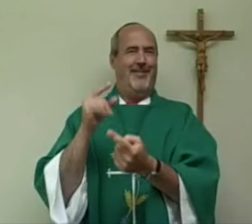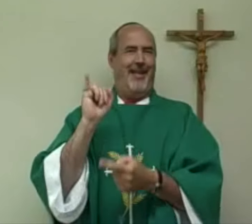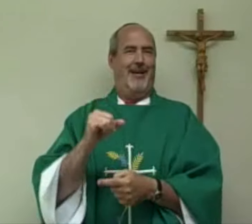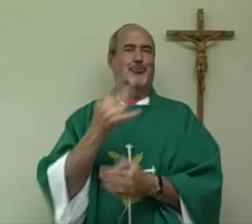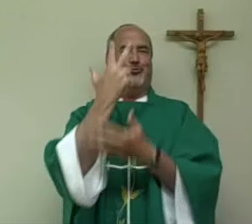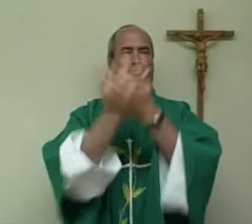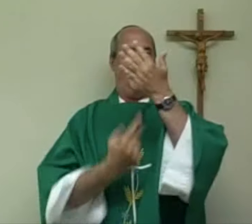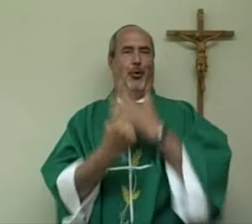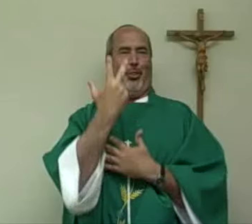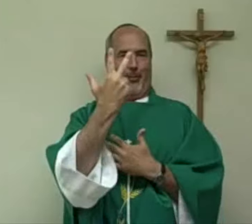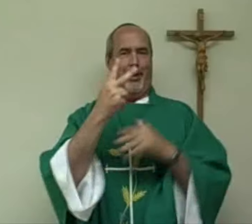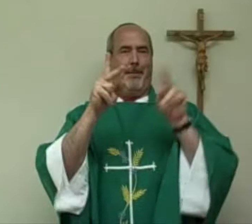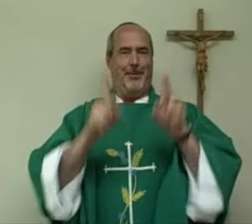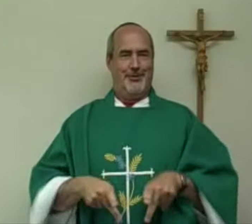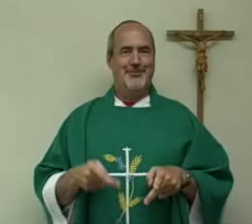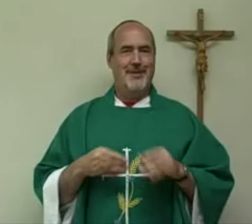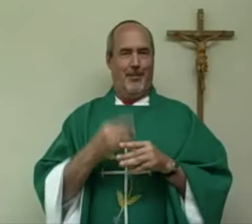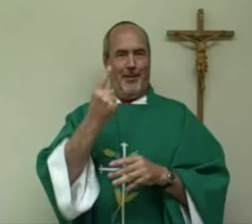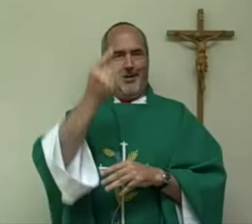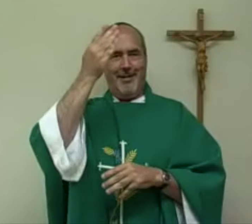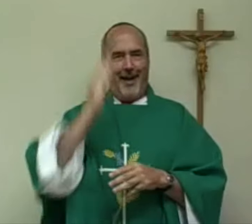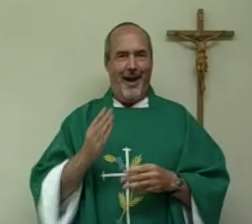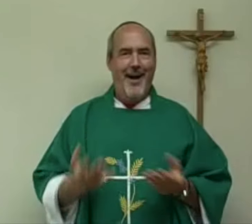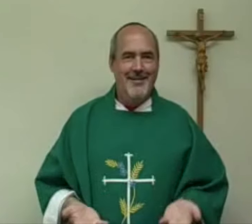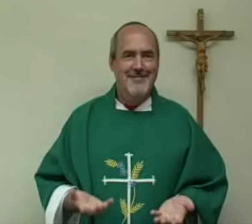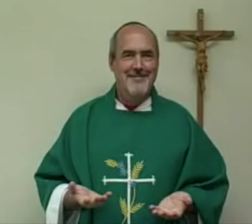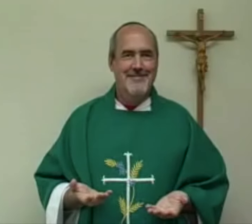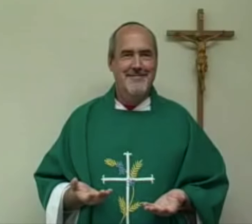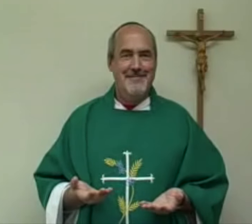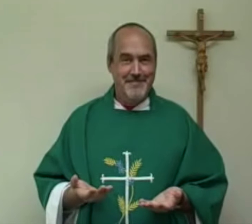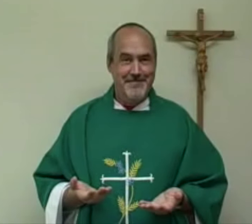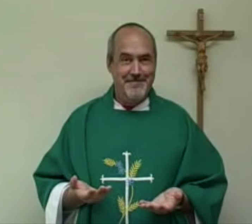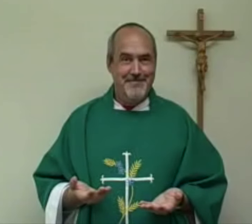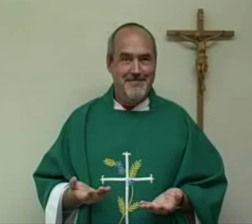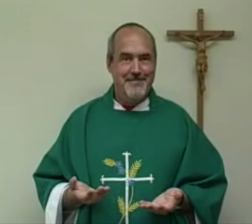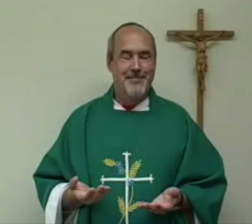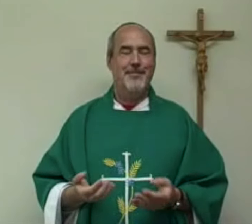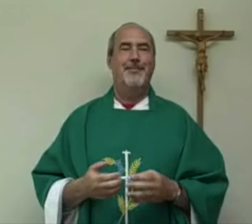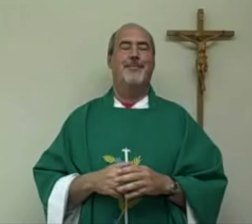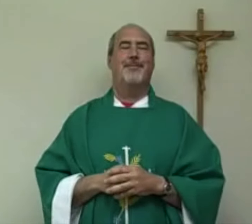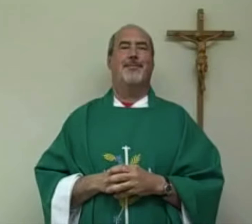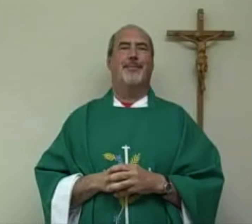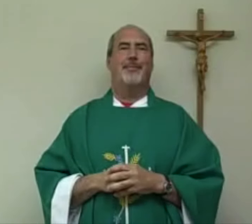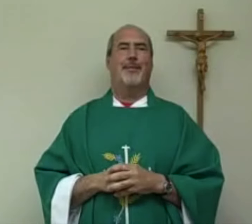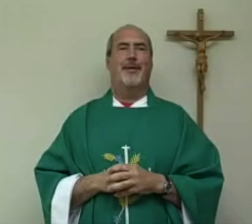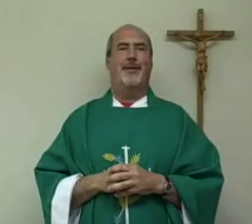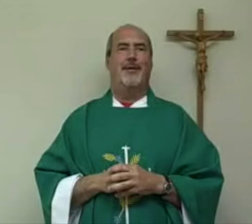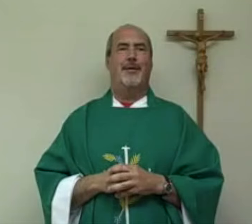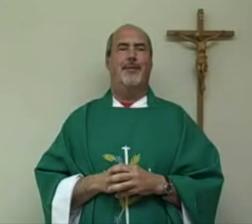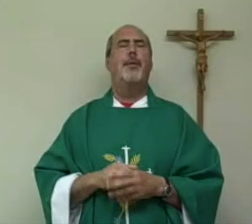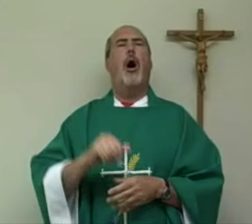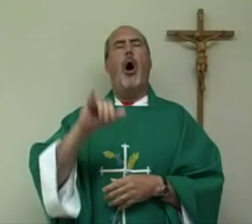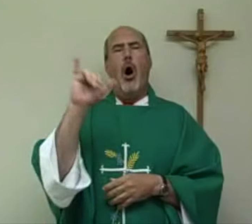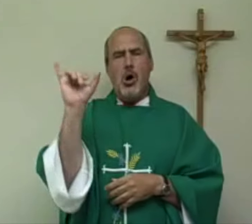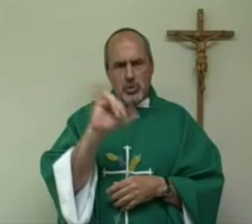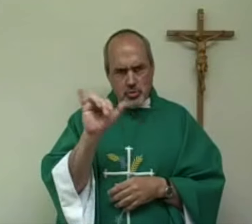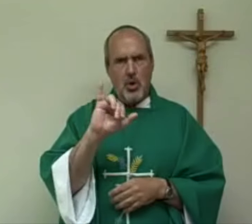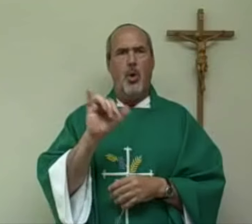because it contradicts everything that we know about God, the Holy Spirit, and Jesus, the Holy Trinity.